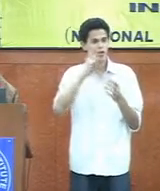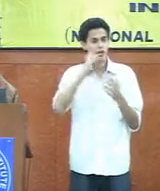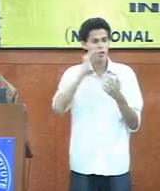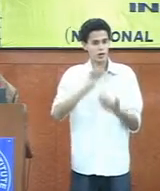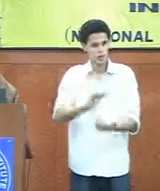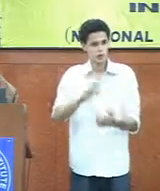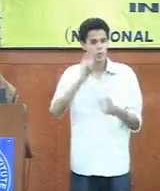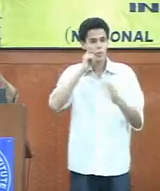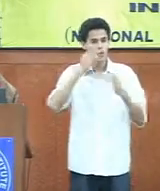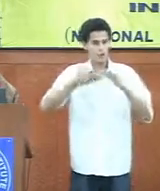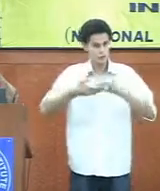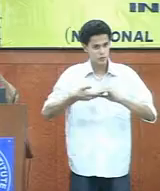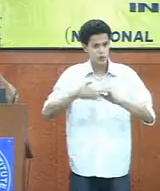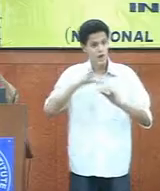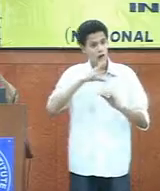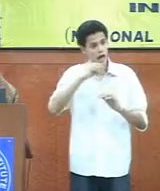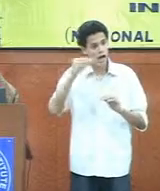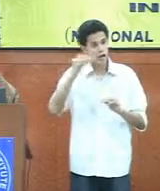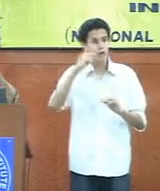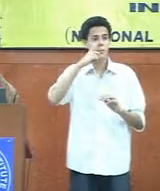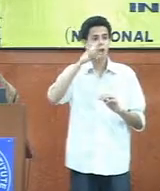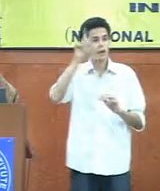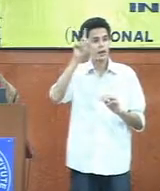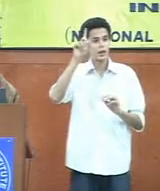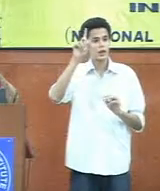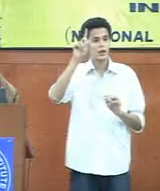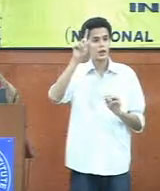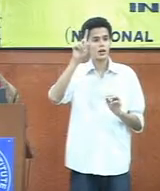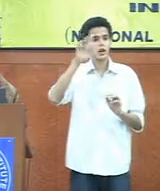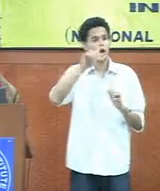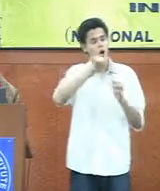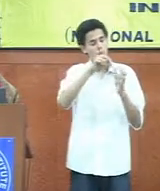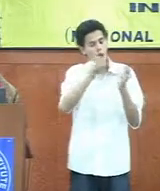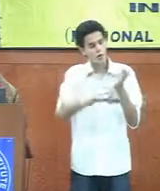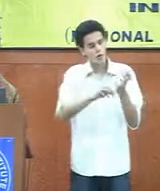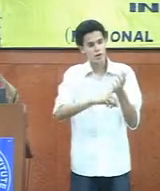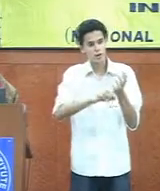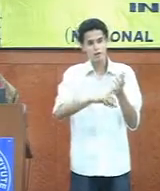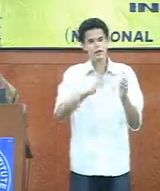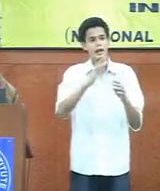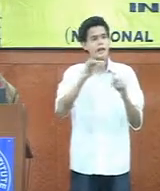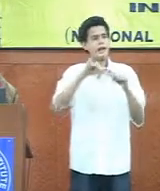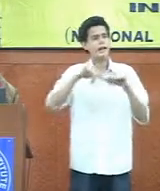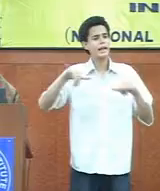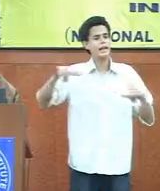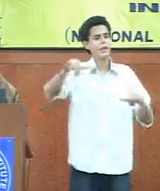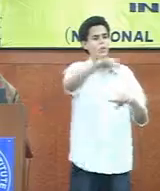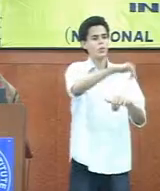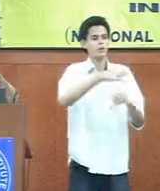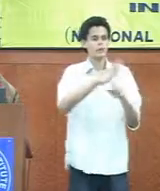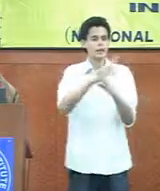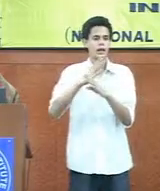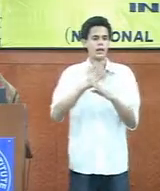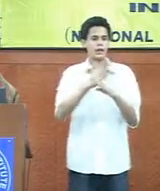daughters, his wife and his mother all get an equal share in